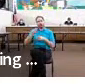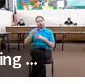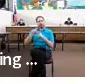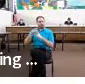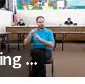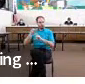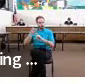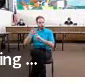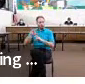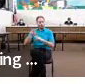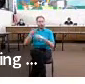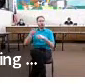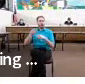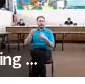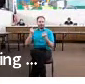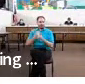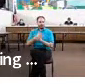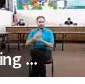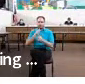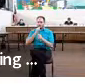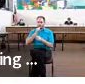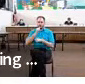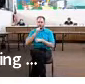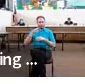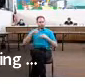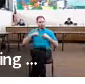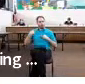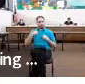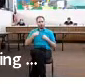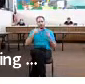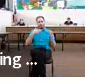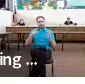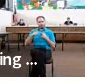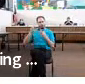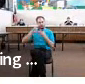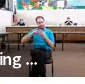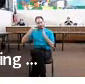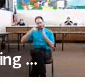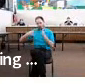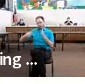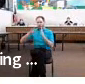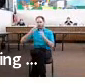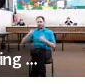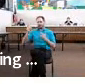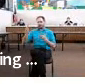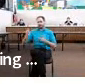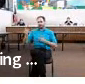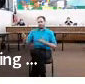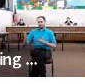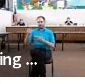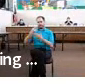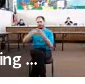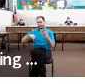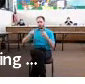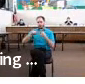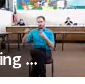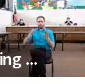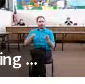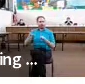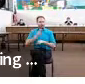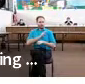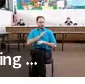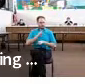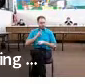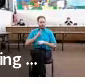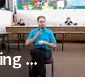the drainage system, of course. We are well into design drawings and we'll be submitting within the next week to your planning board